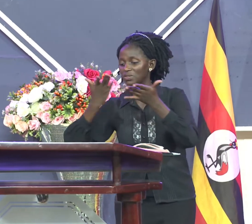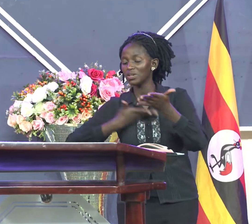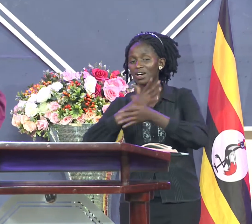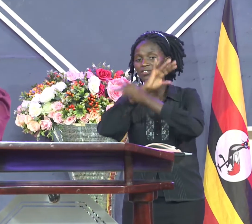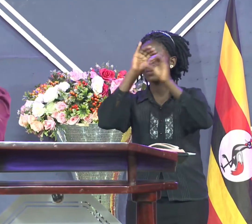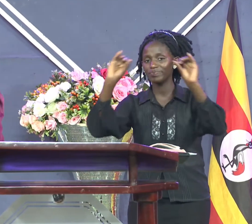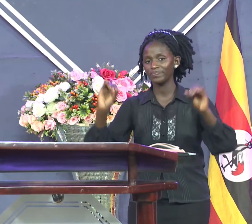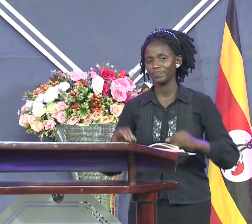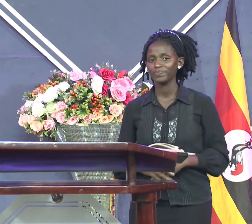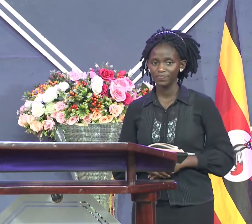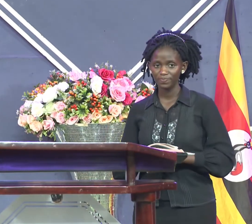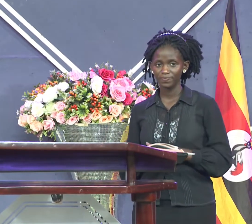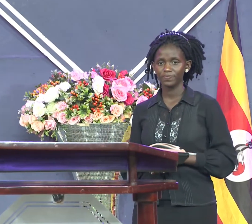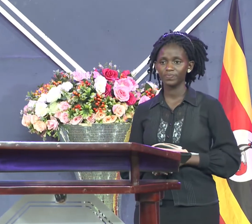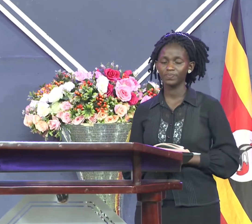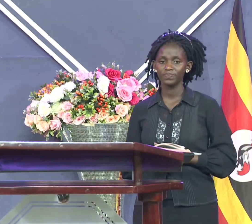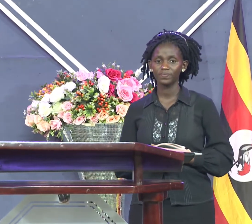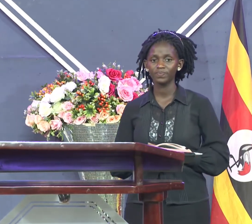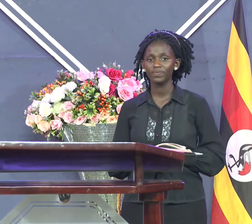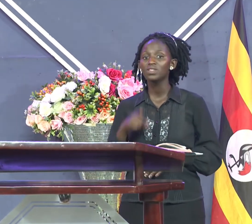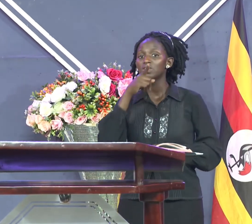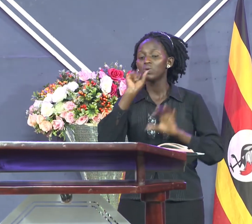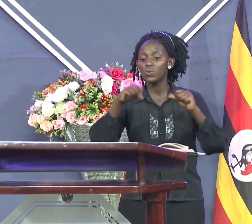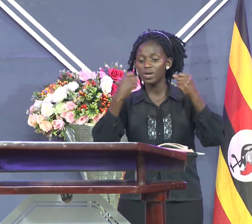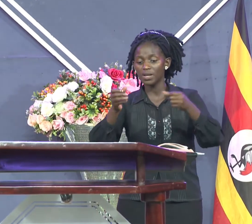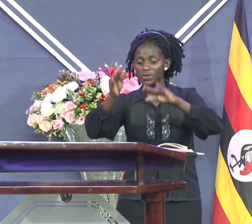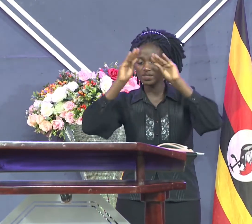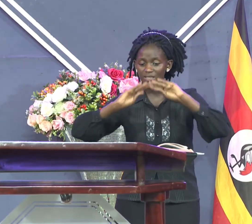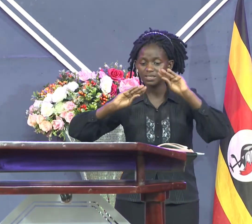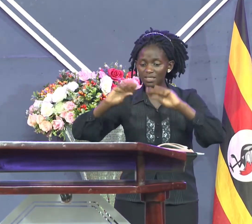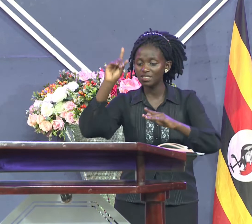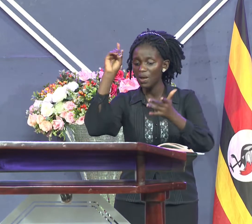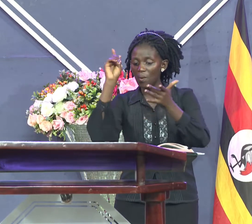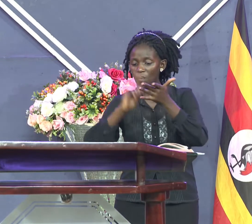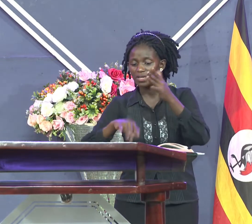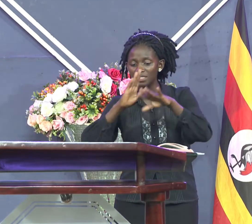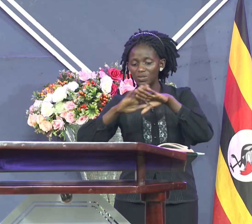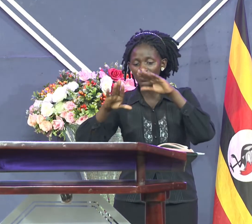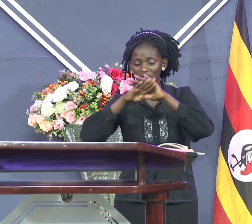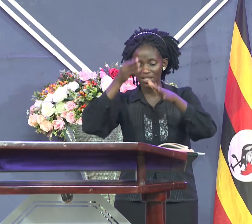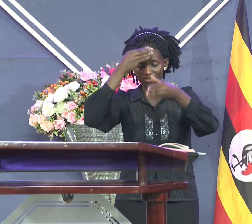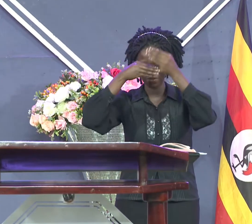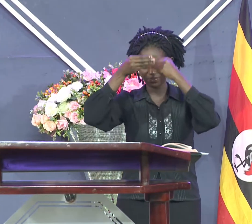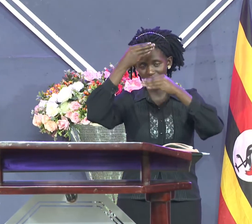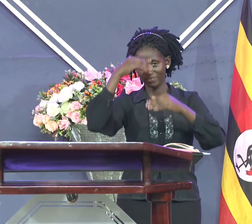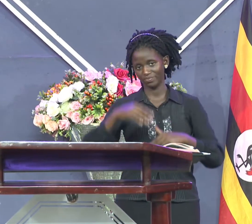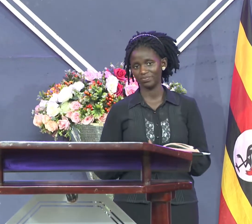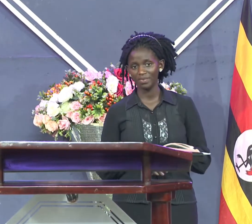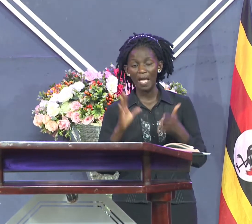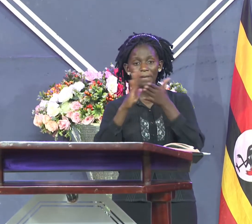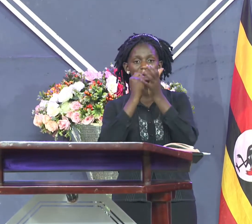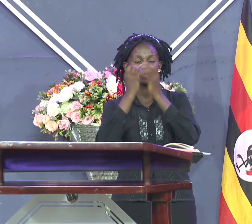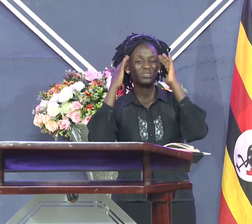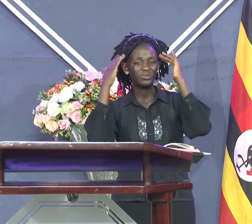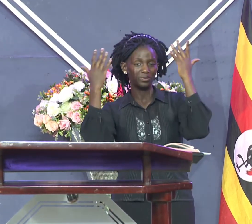You cannot give out what you don't have. Tosobola kuyigiriza chota ize. You cannot teach what you've not